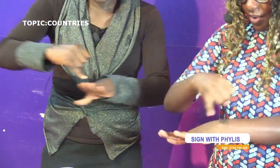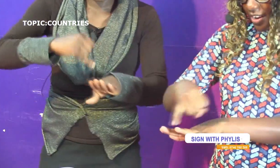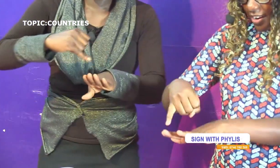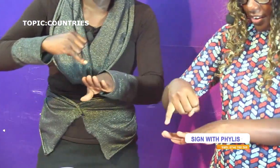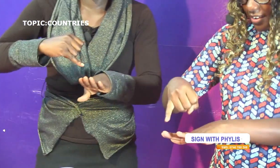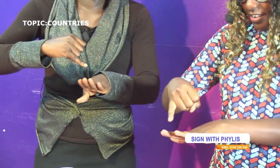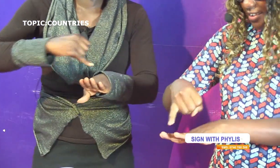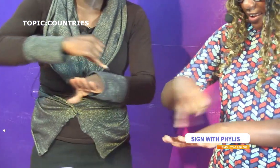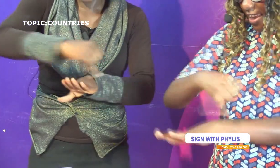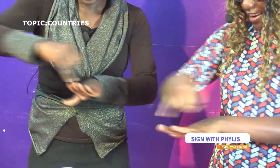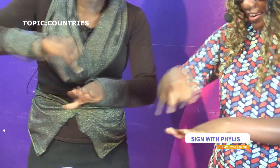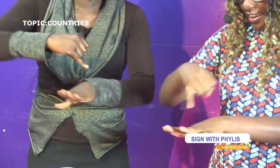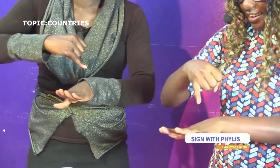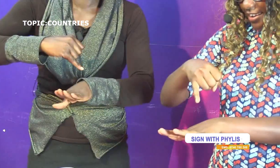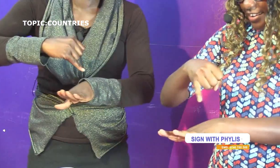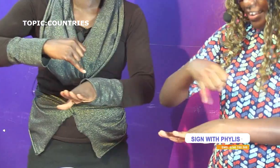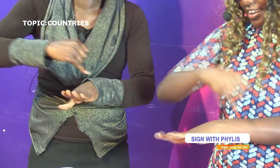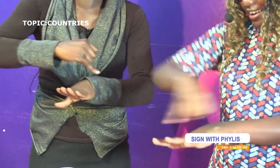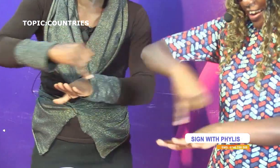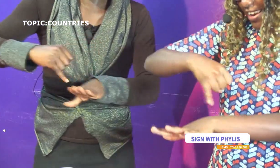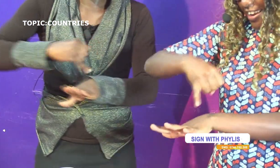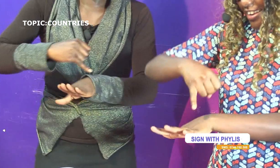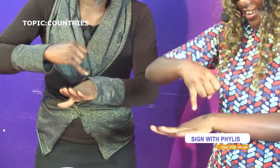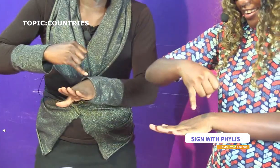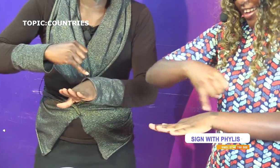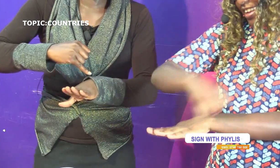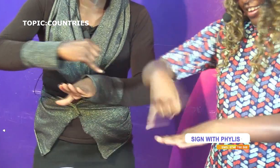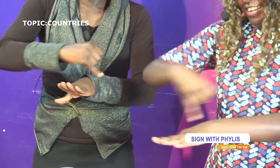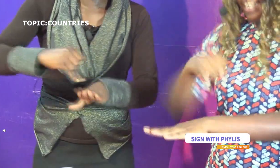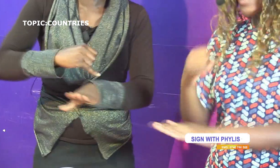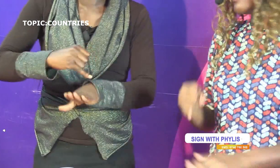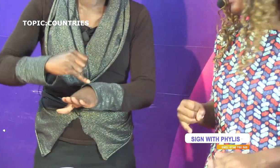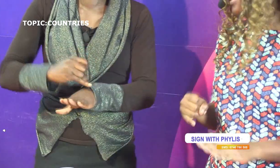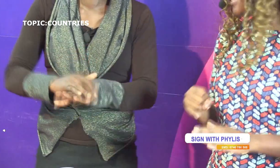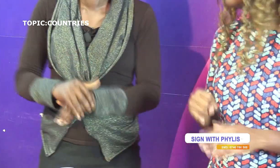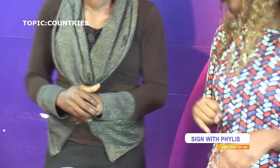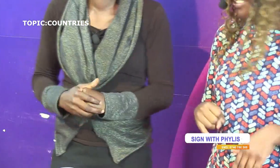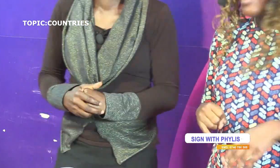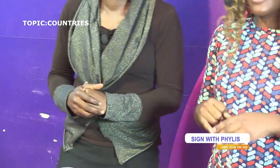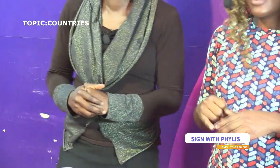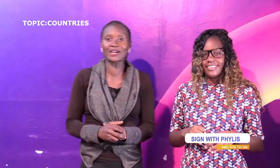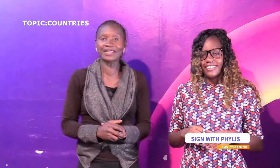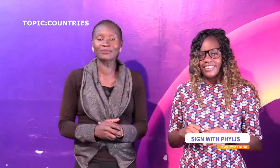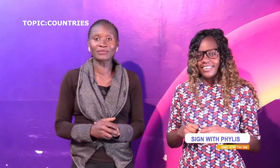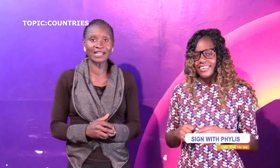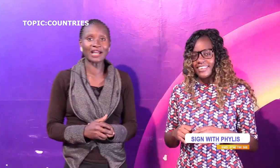land. Island. Like this. An island. Island. Oh, my viewer, I hope you're